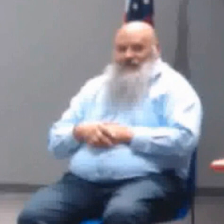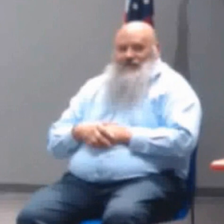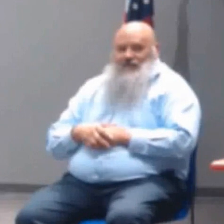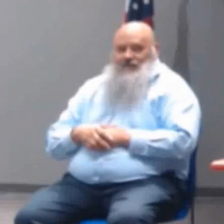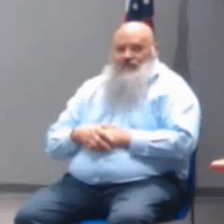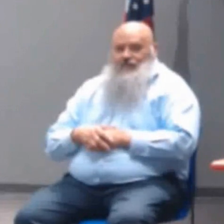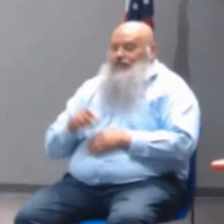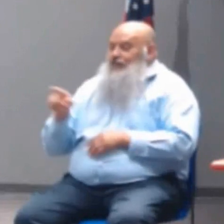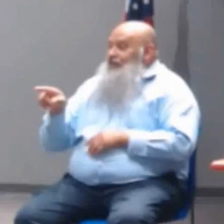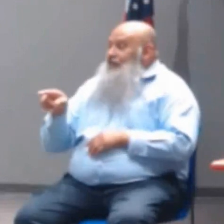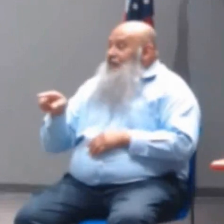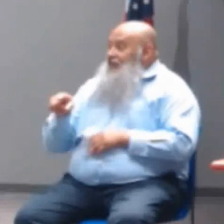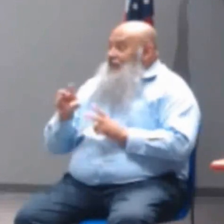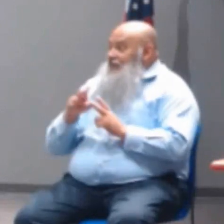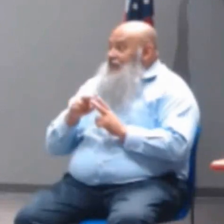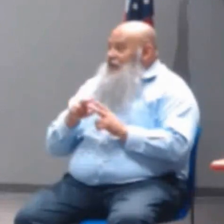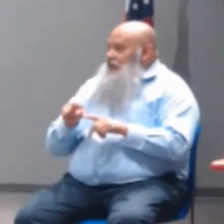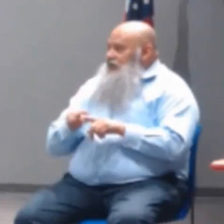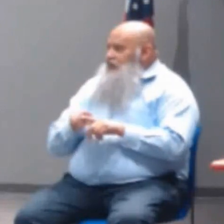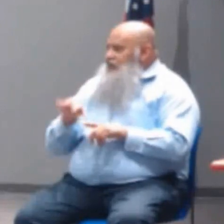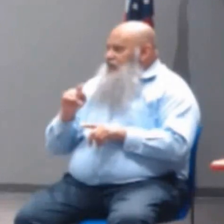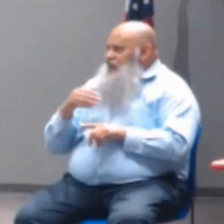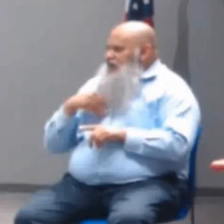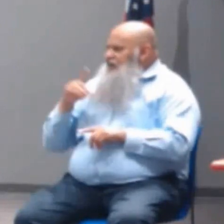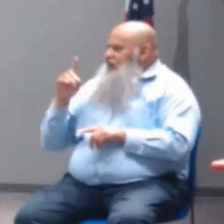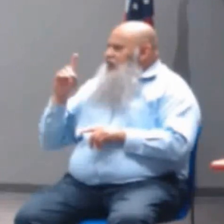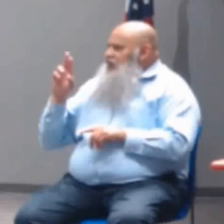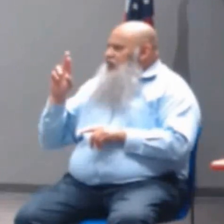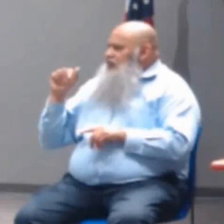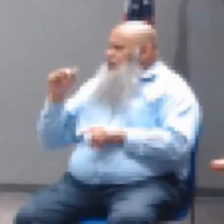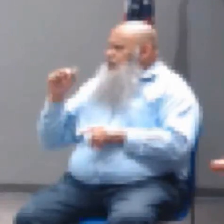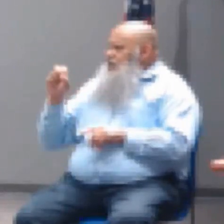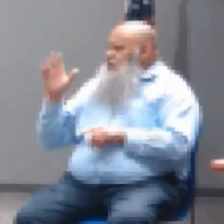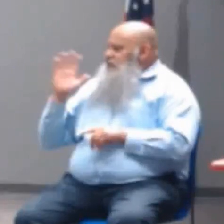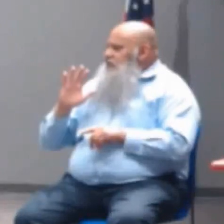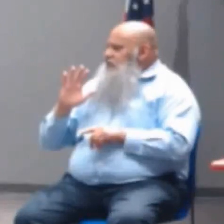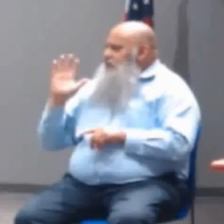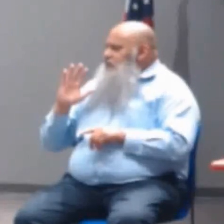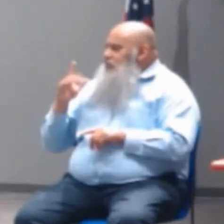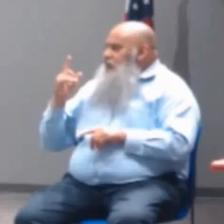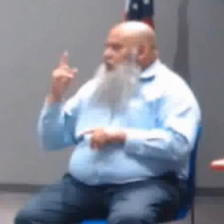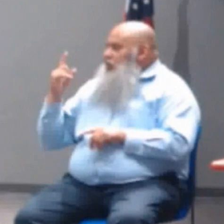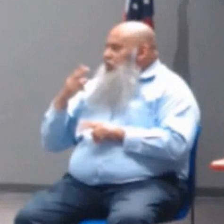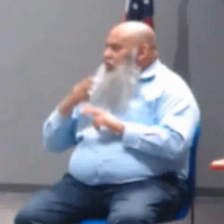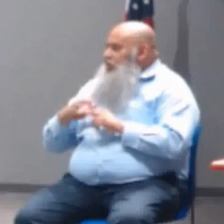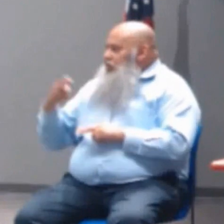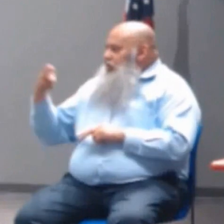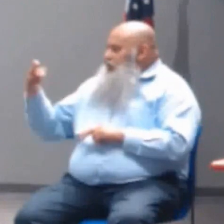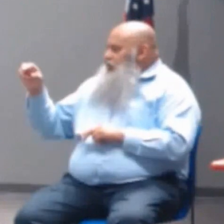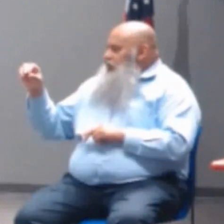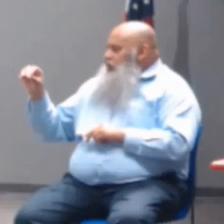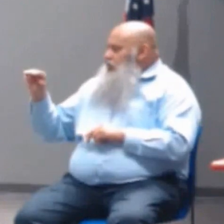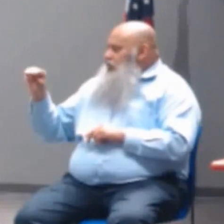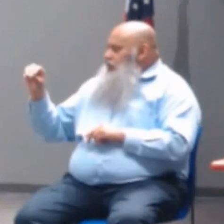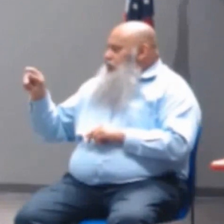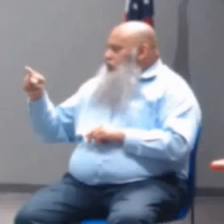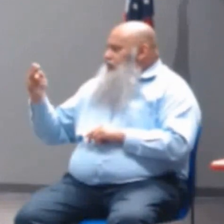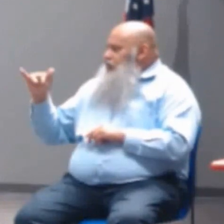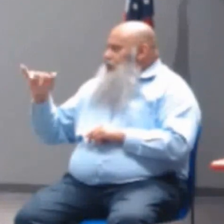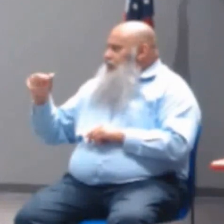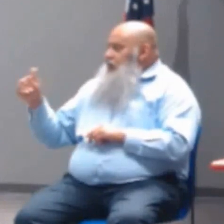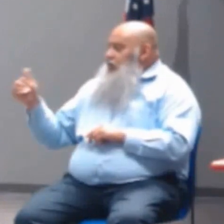But they also found out there was dragons back then. And one was called homophobia. Another was